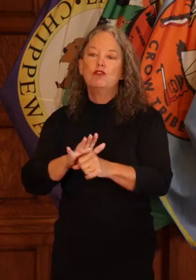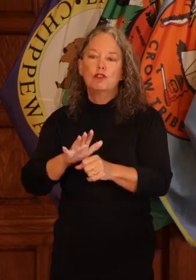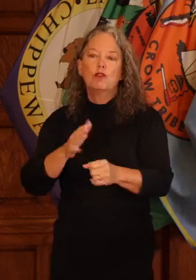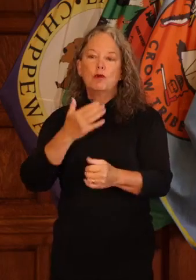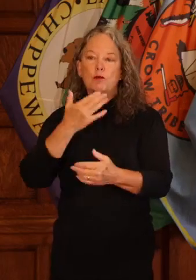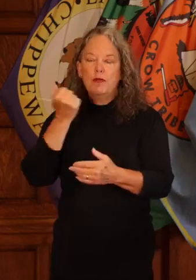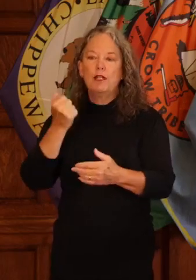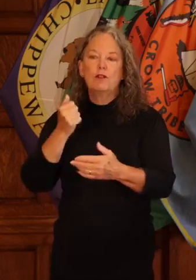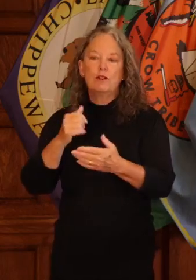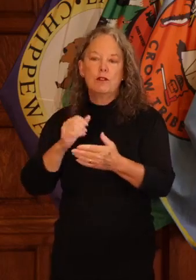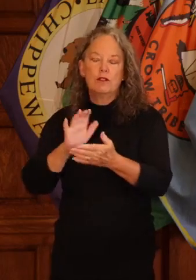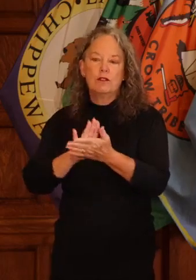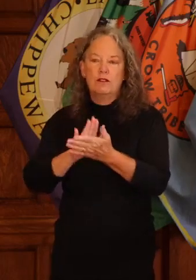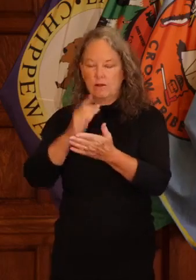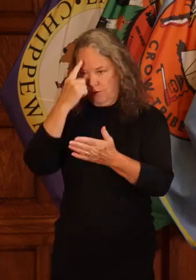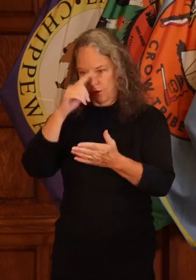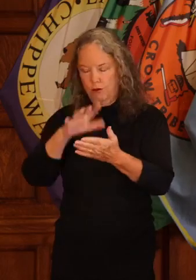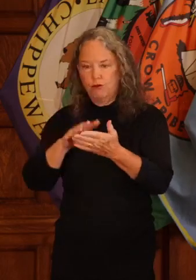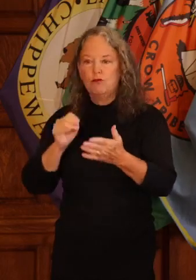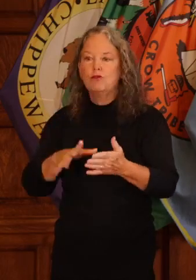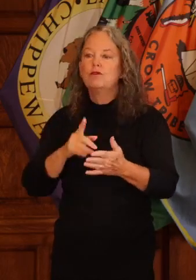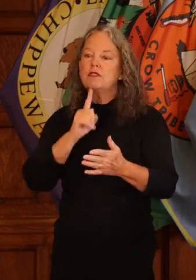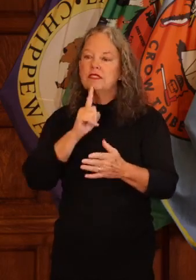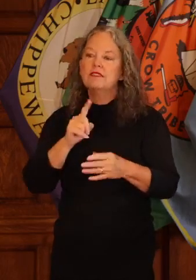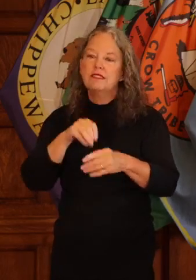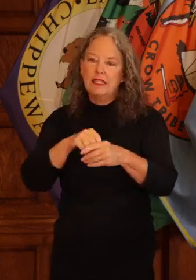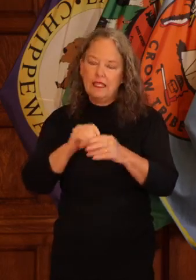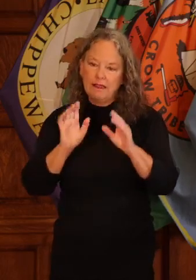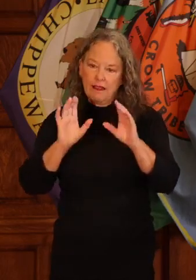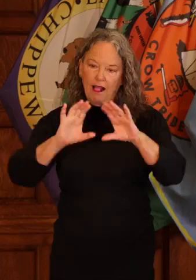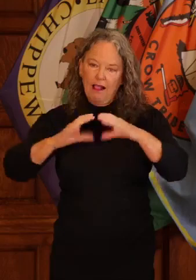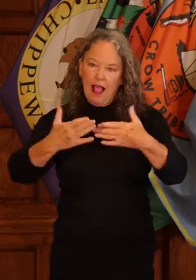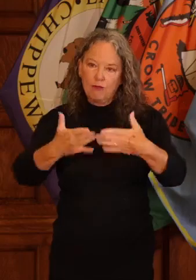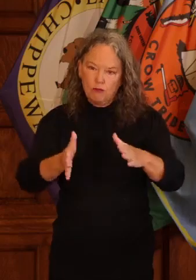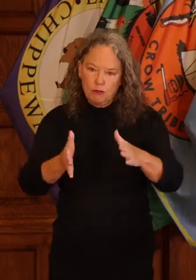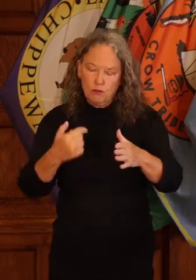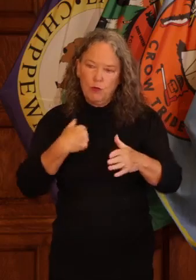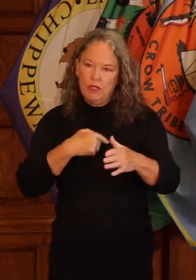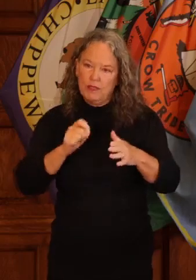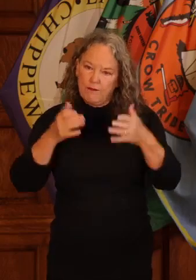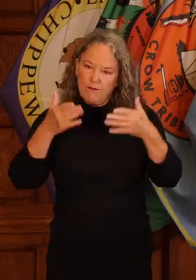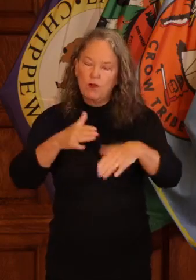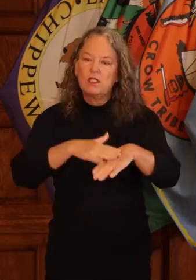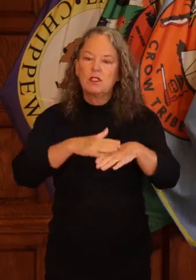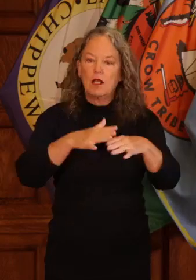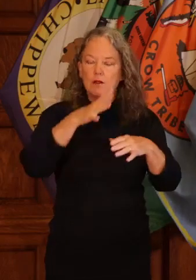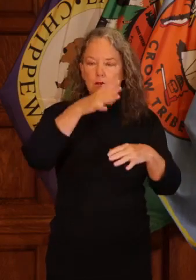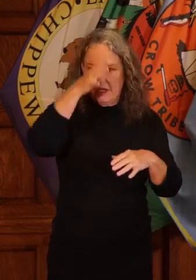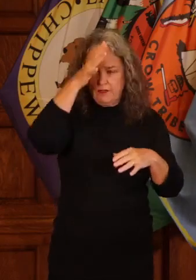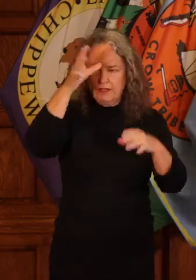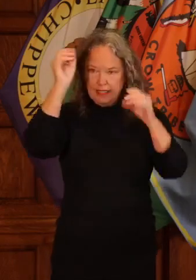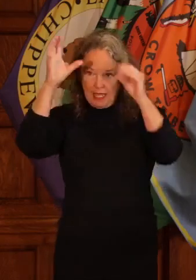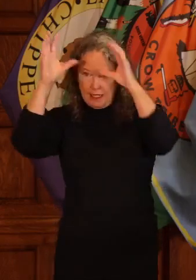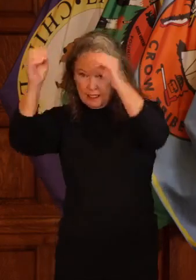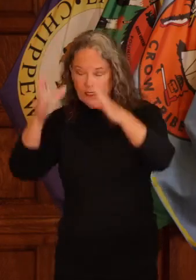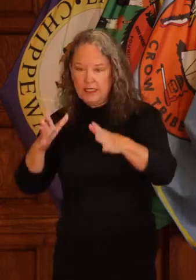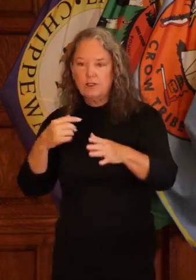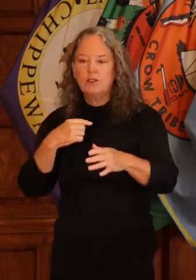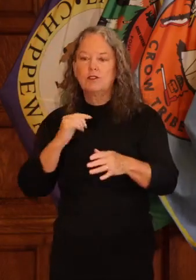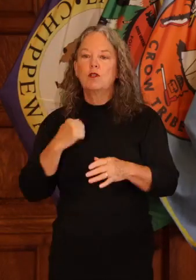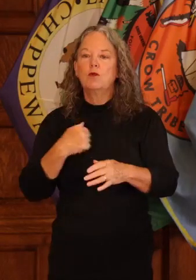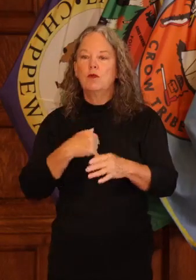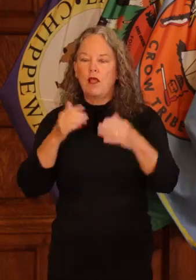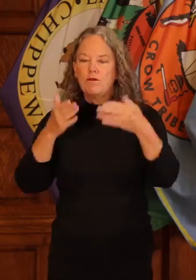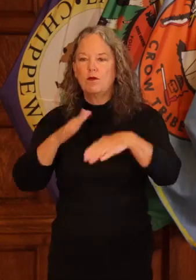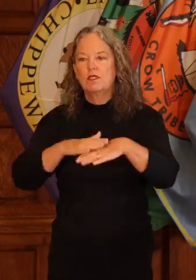most important in the classroom, learning, and their teachers. Our proposals are focused on delivering for